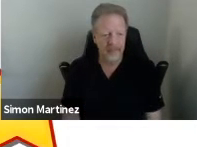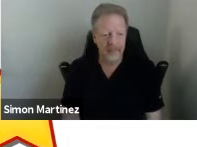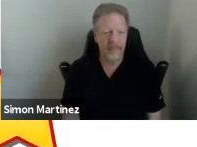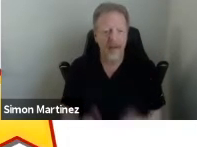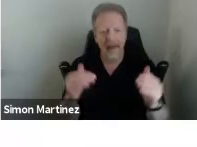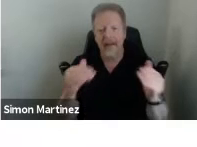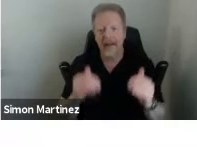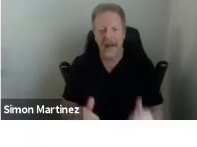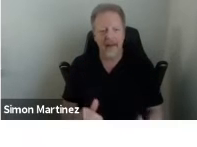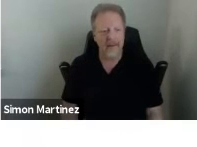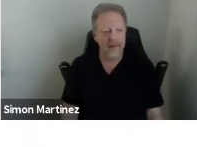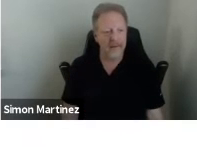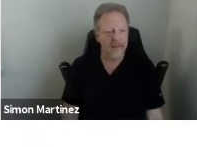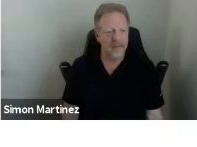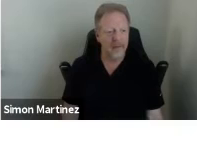Next.